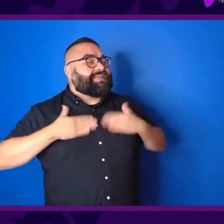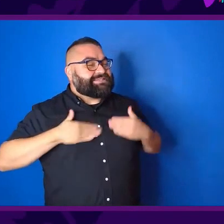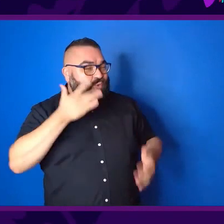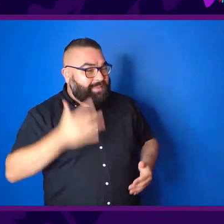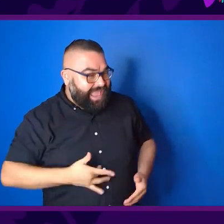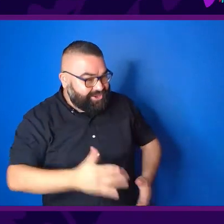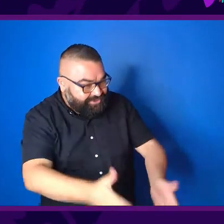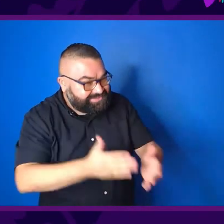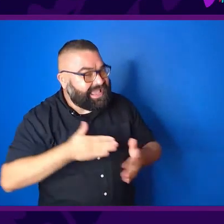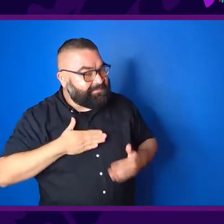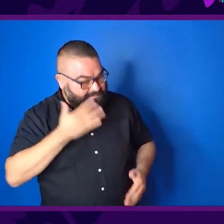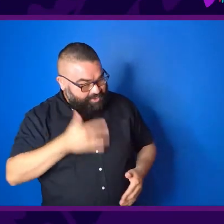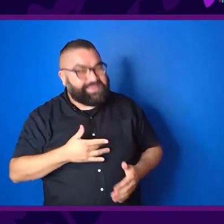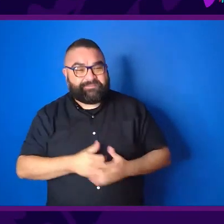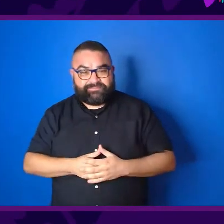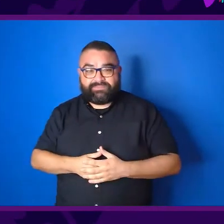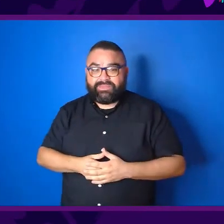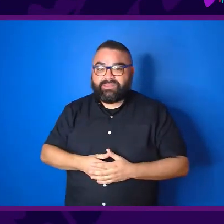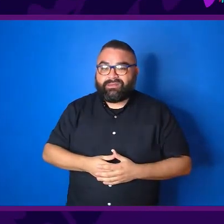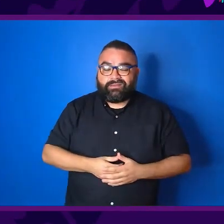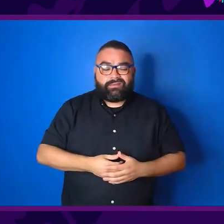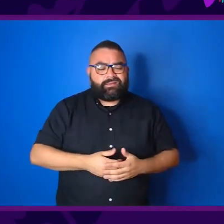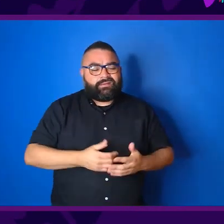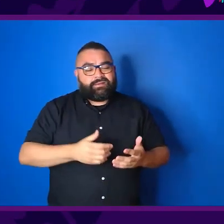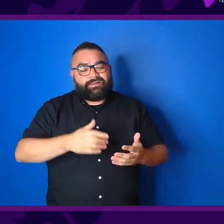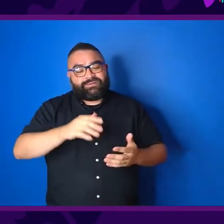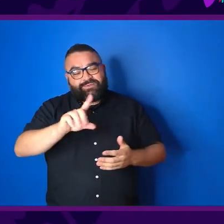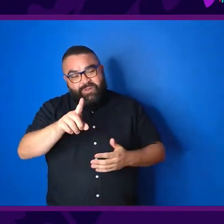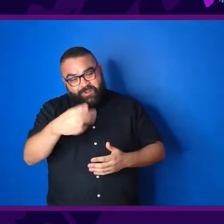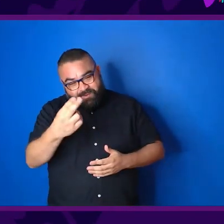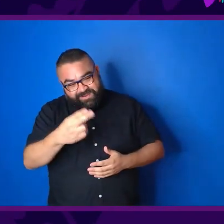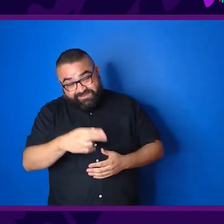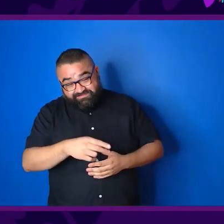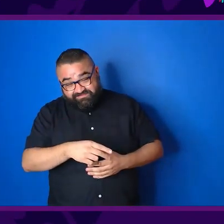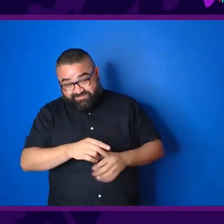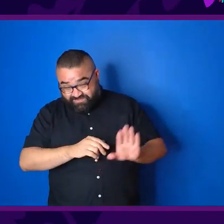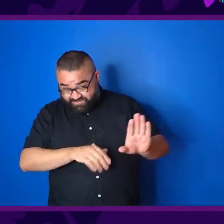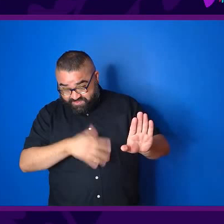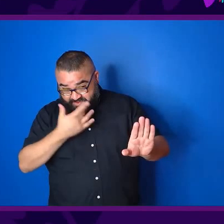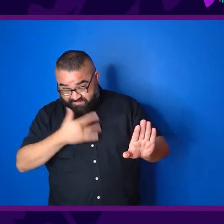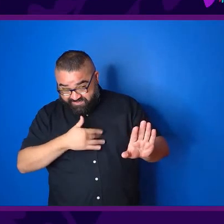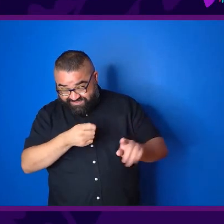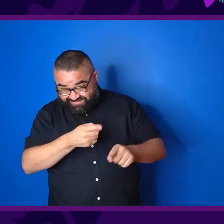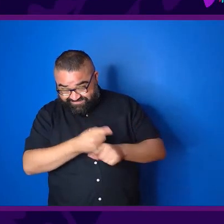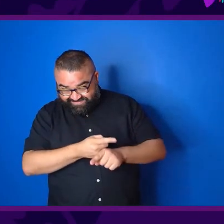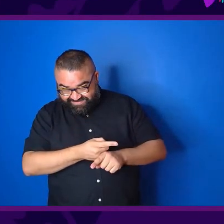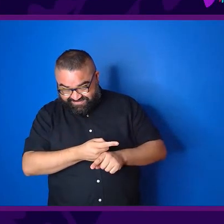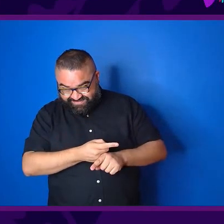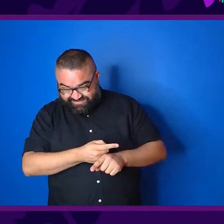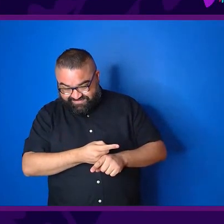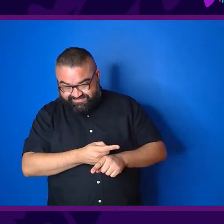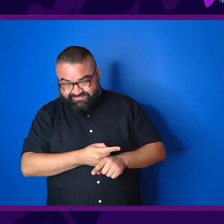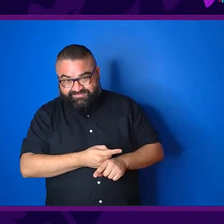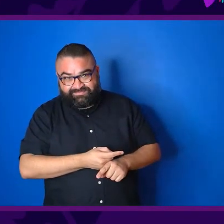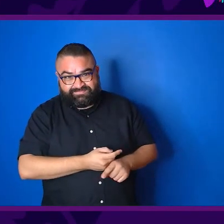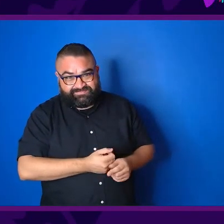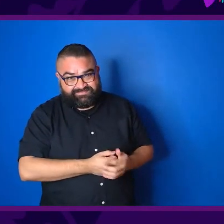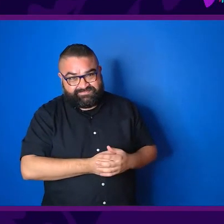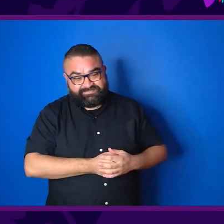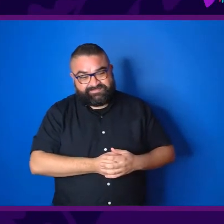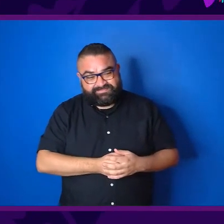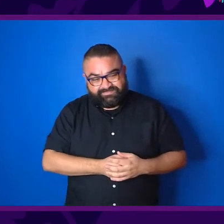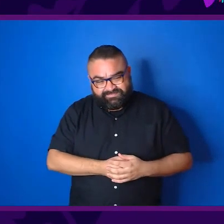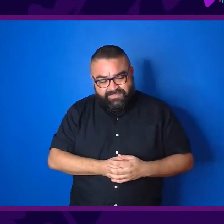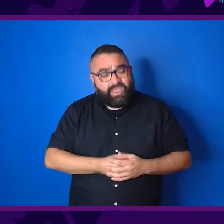Dolores, it's your birthday, I hear, and a major one, a big one. Welcome